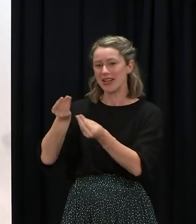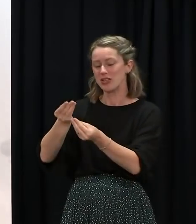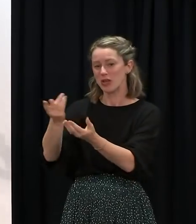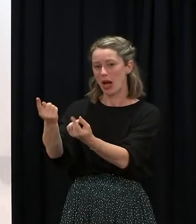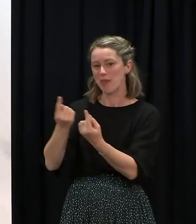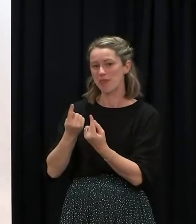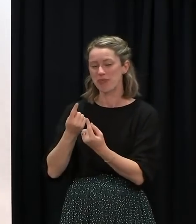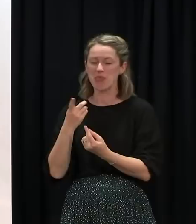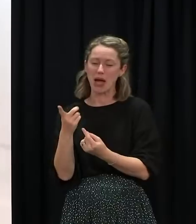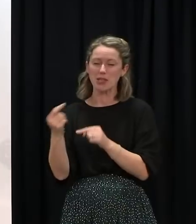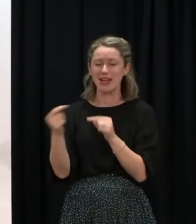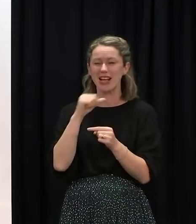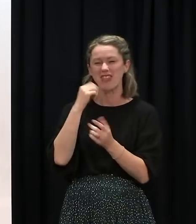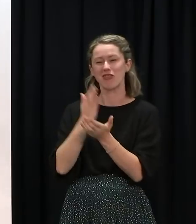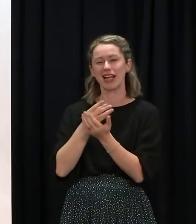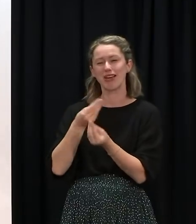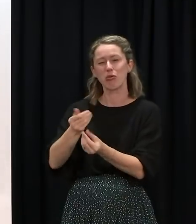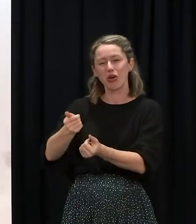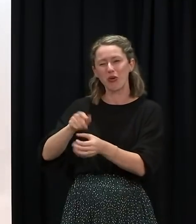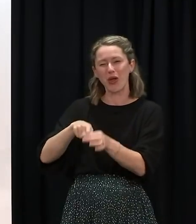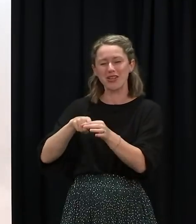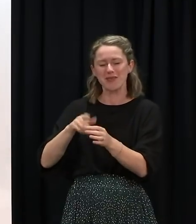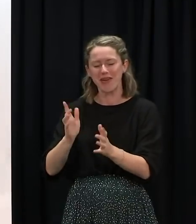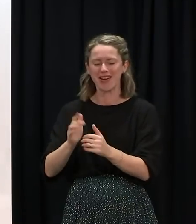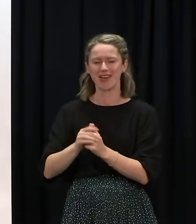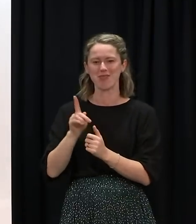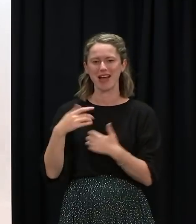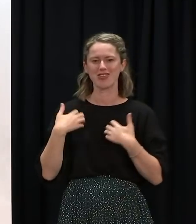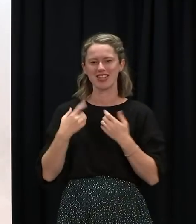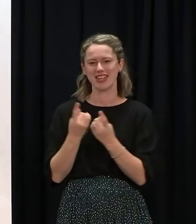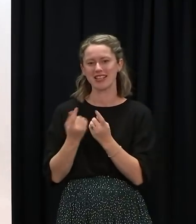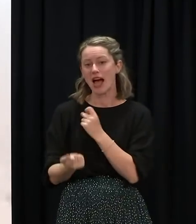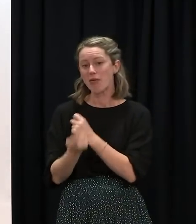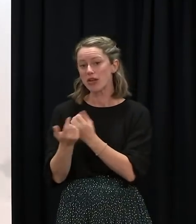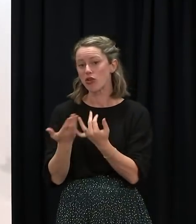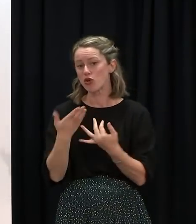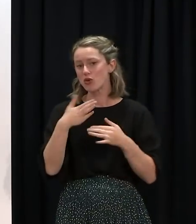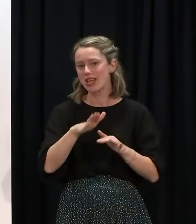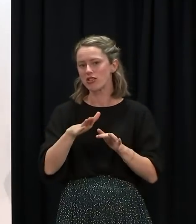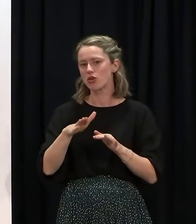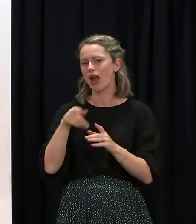a bacon butty that they gave people. But there are some interesting things that are happening around the country.